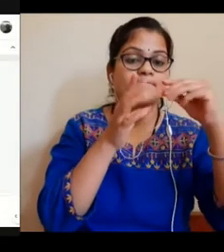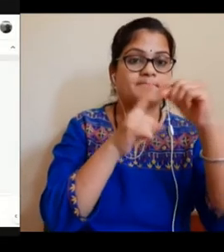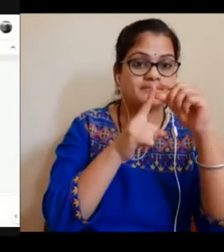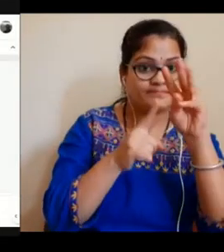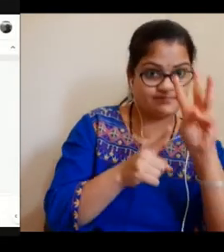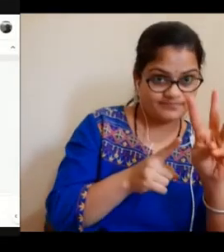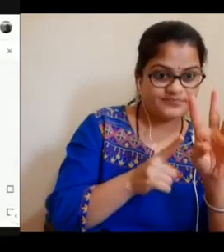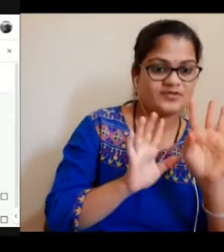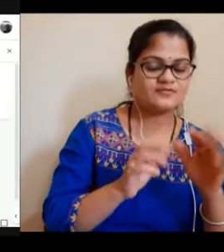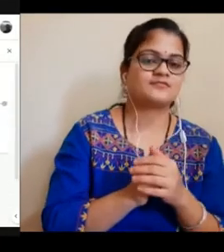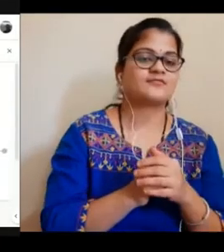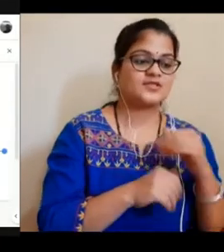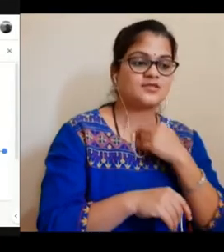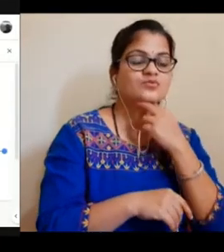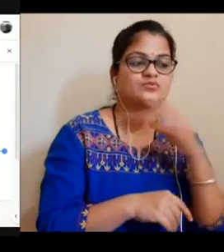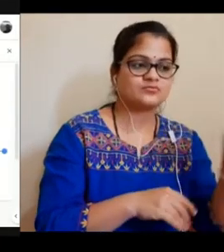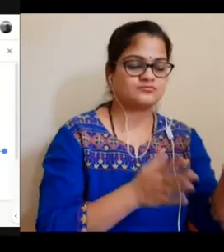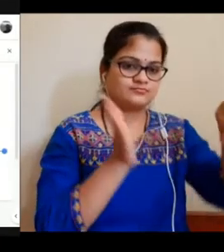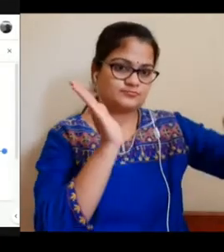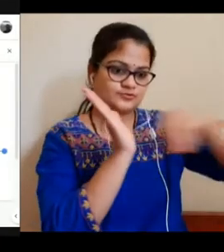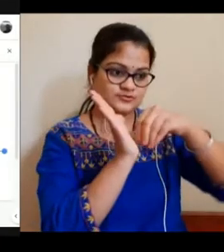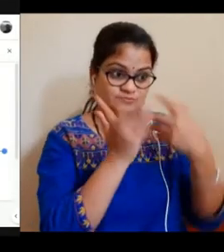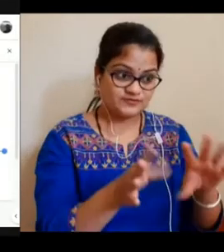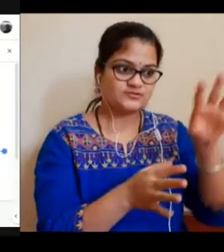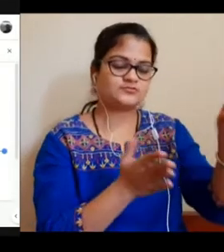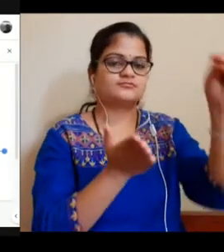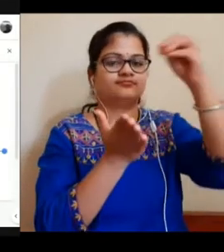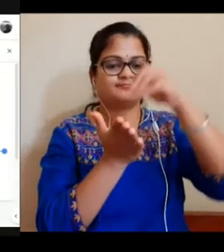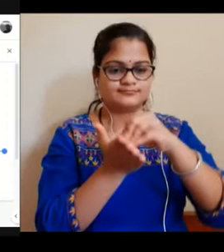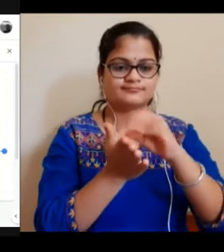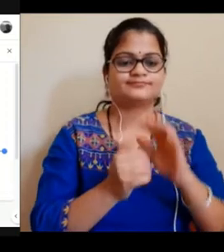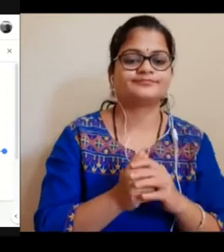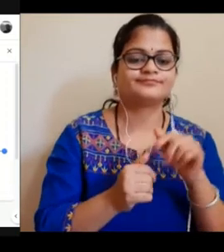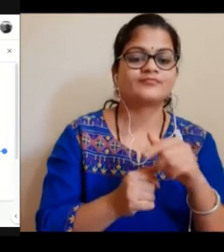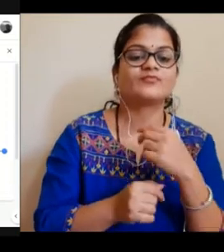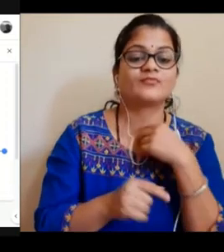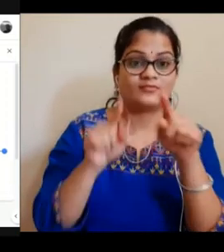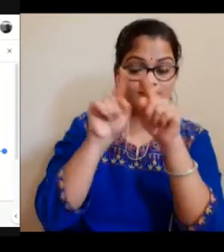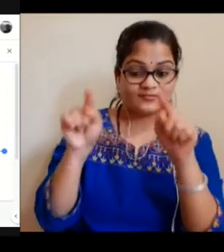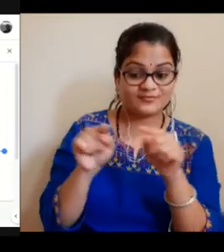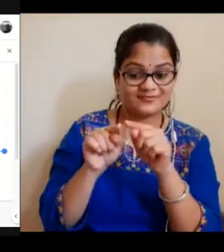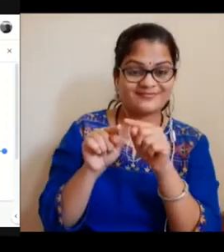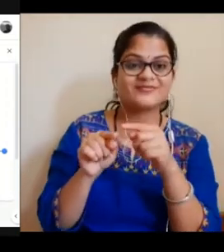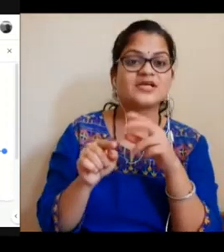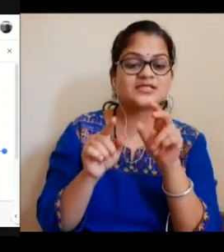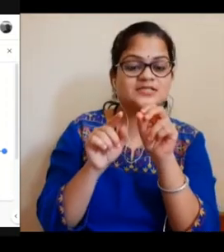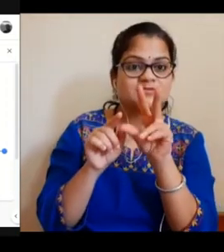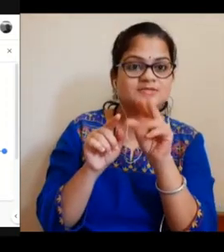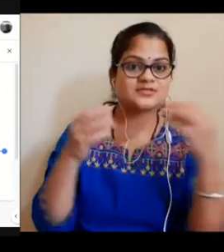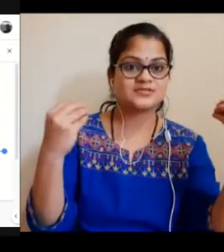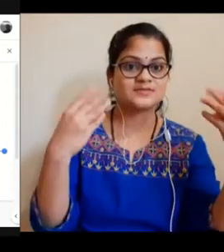choosing one of the audio files, and now this audio file is here, and I'm going to